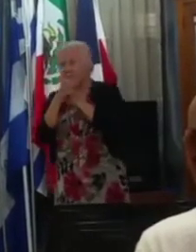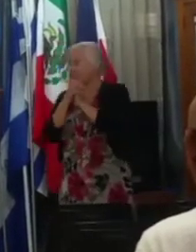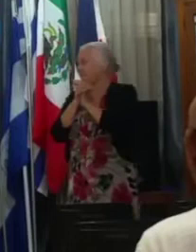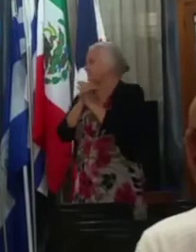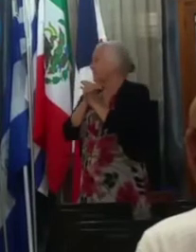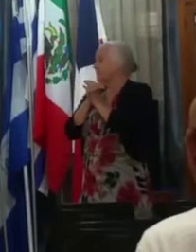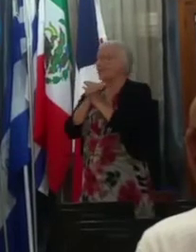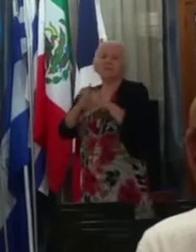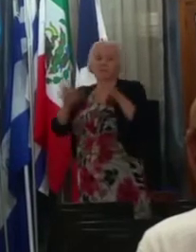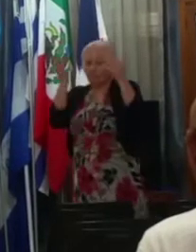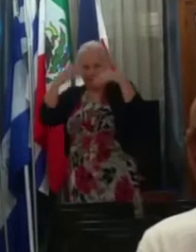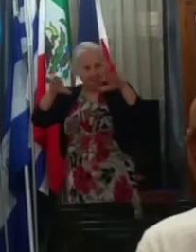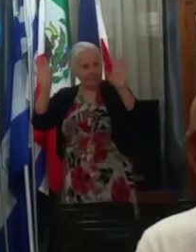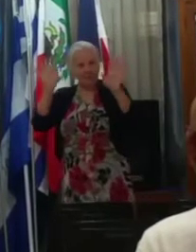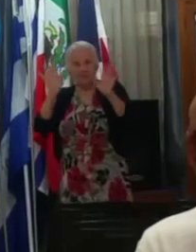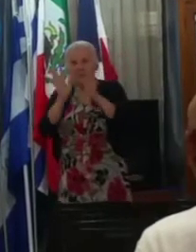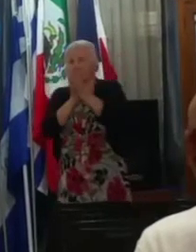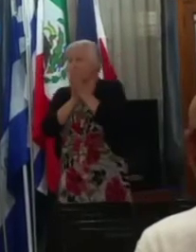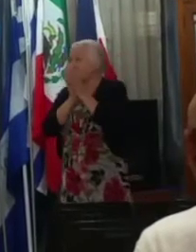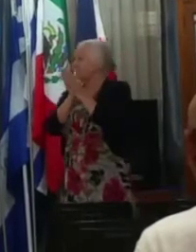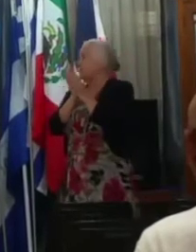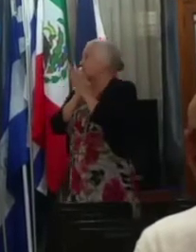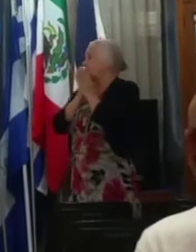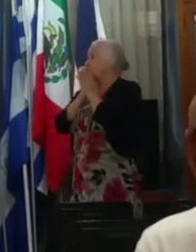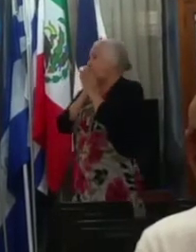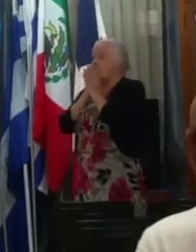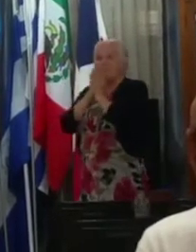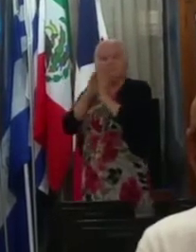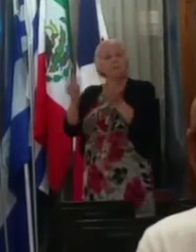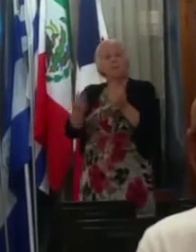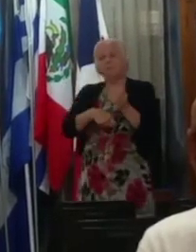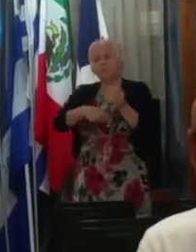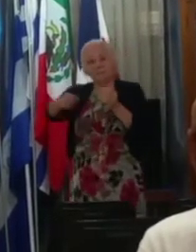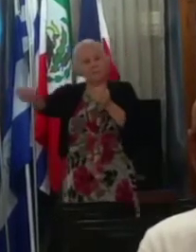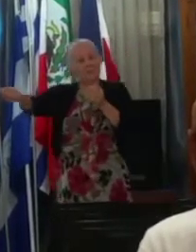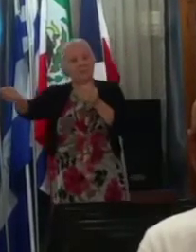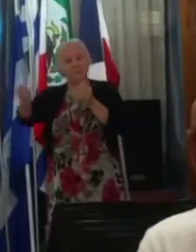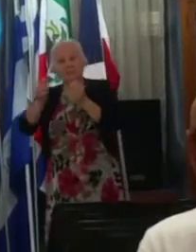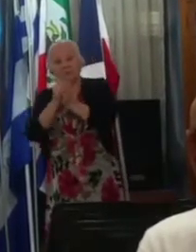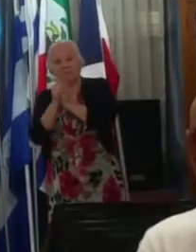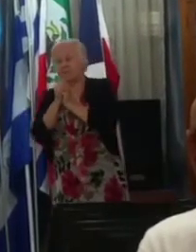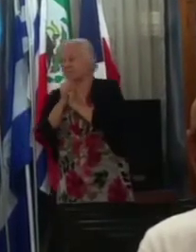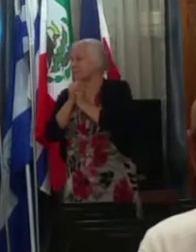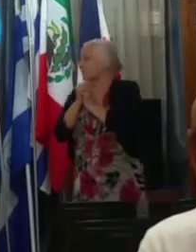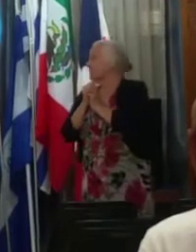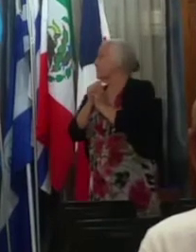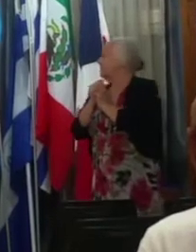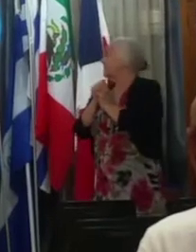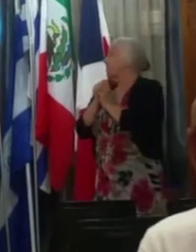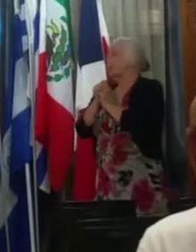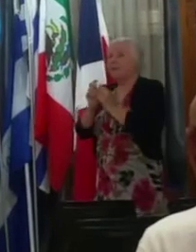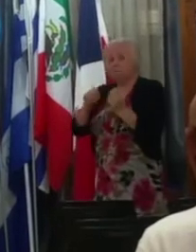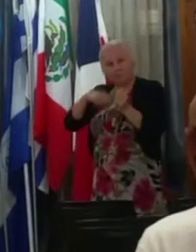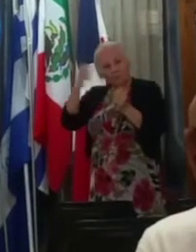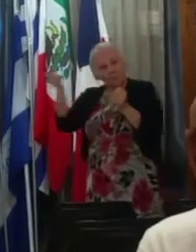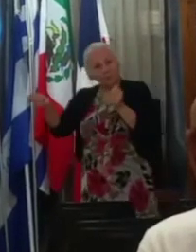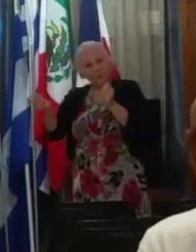So I ignored the thought. Submitted in my time off request. Following